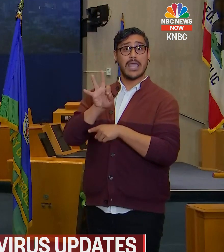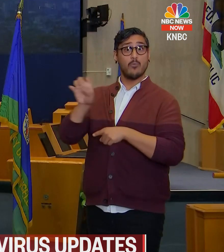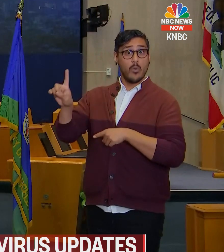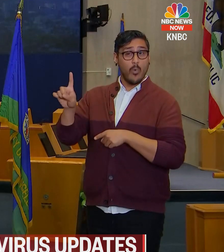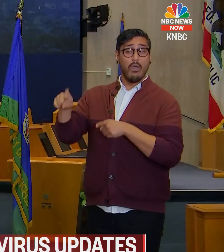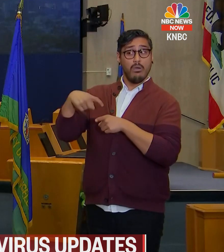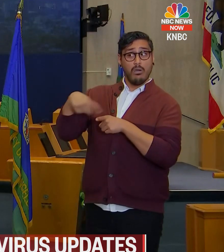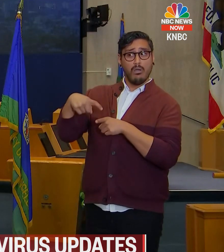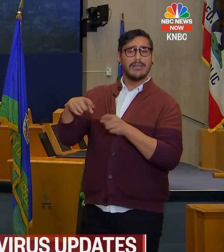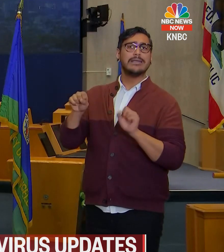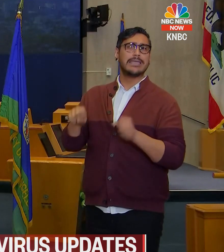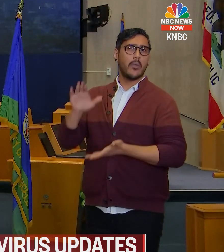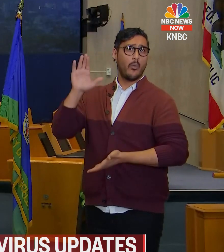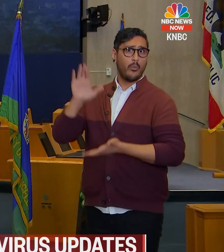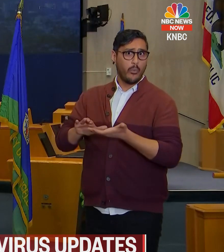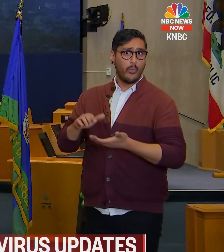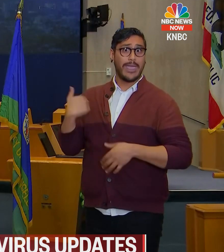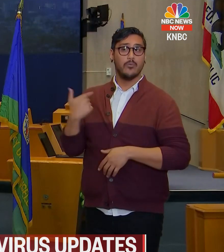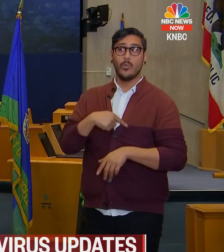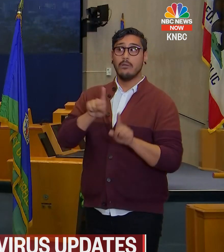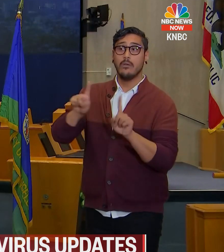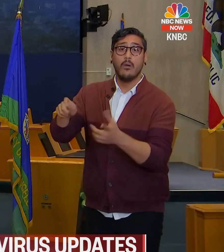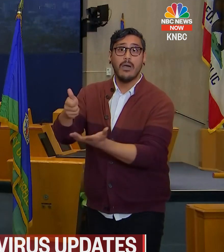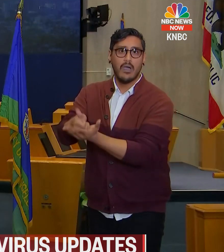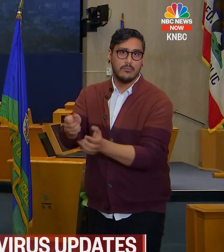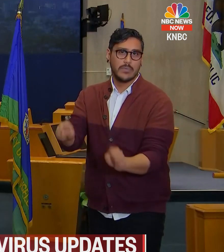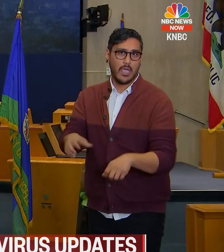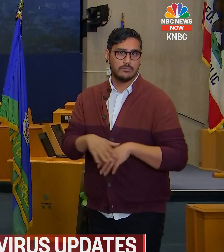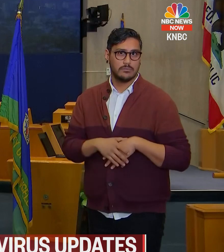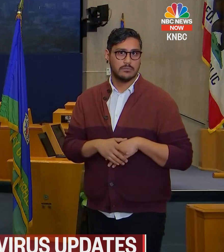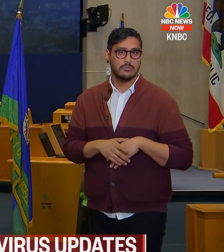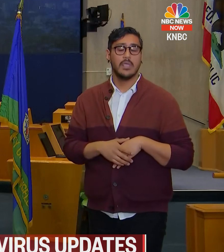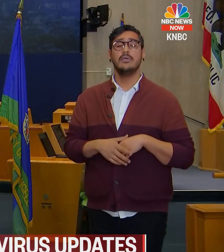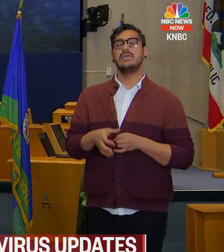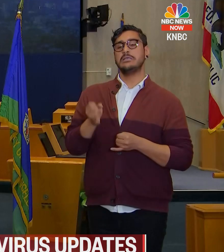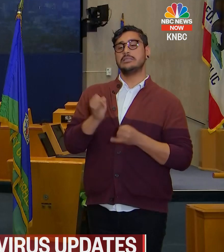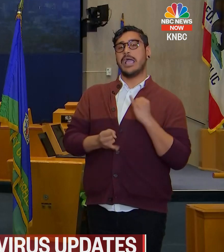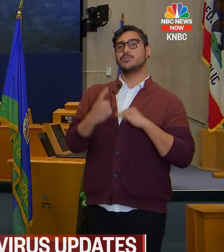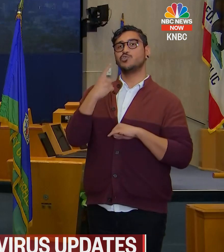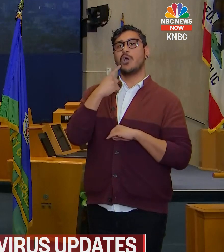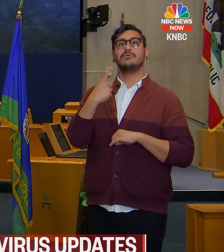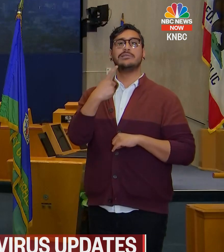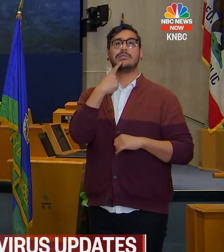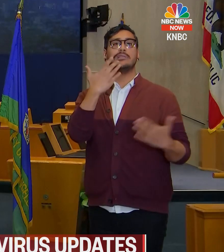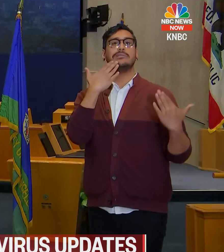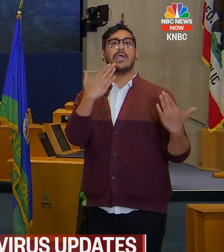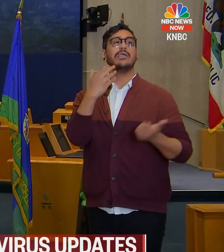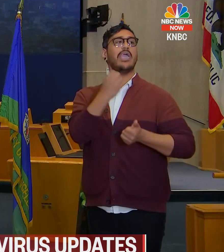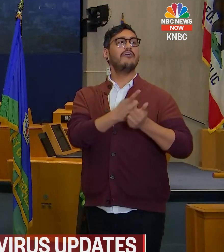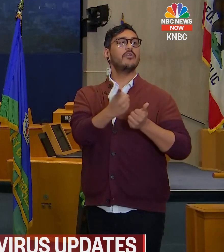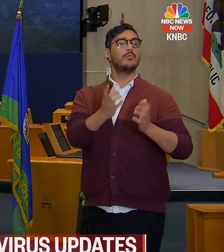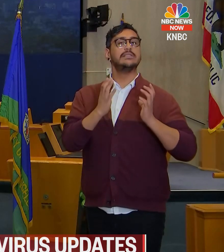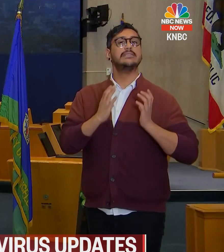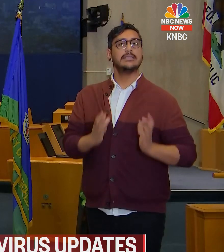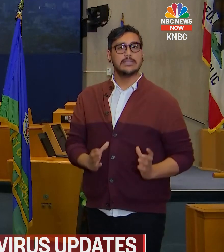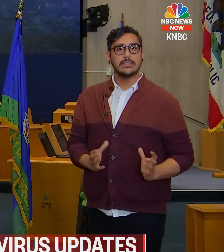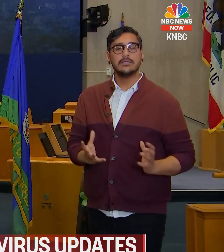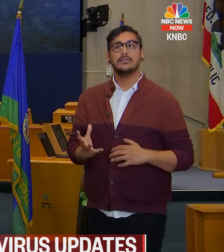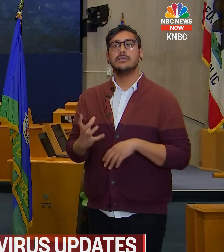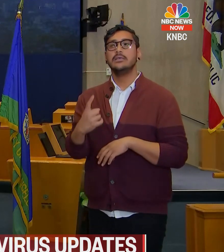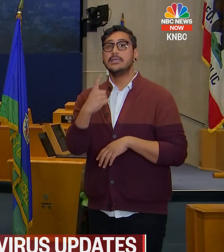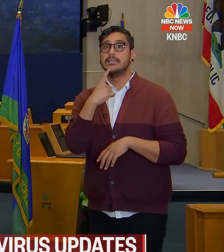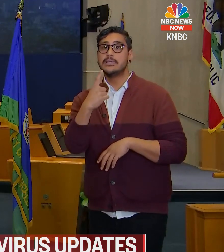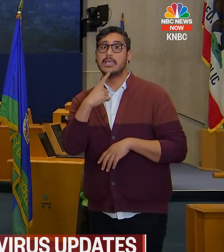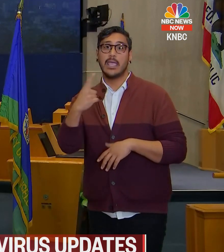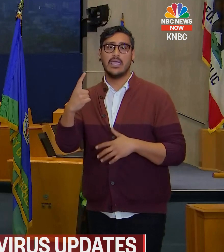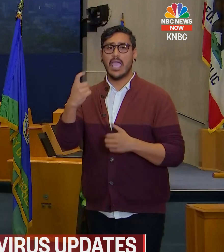on. In closing, I would like to thank all of our citizens and all of